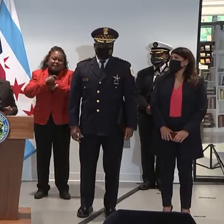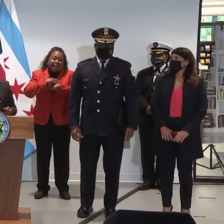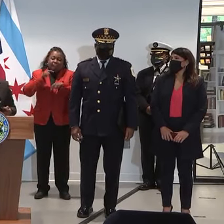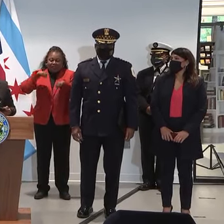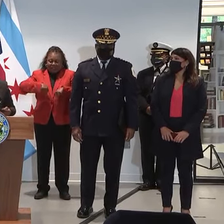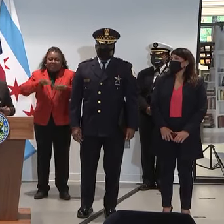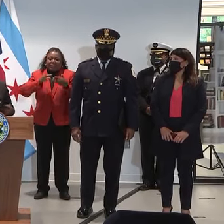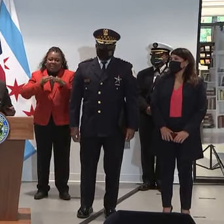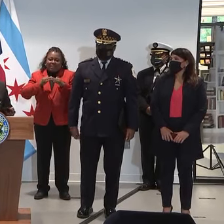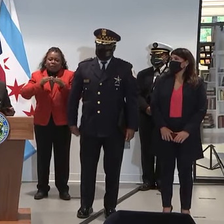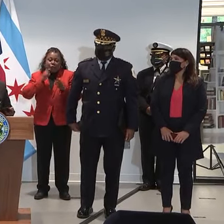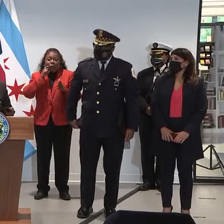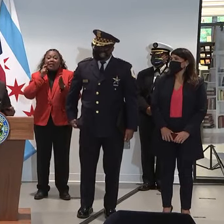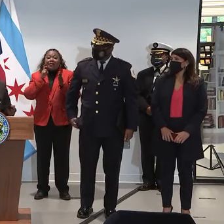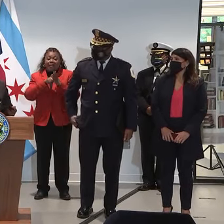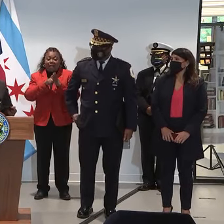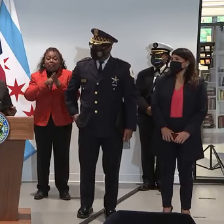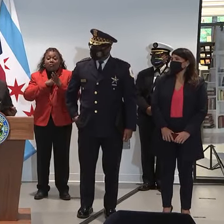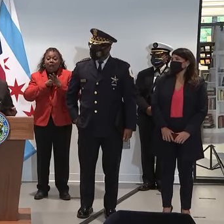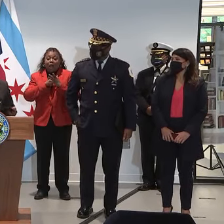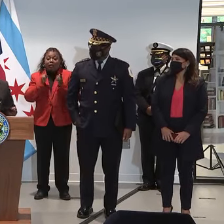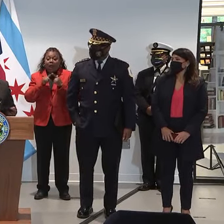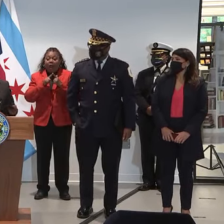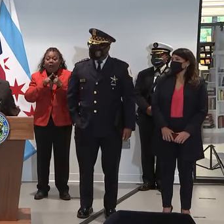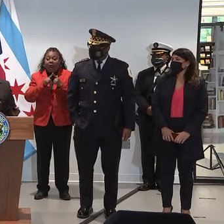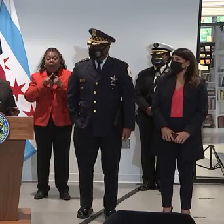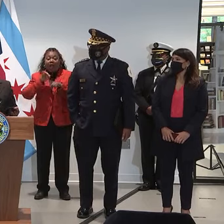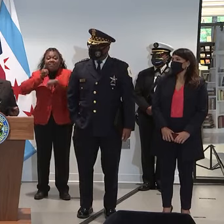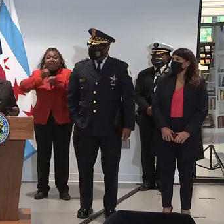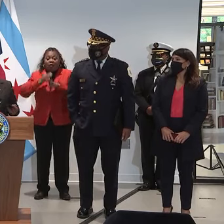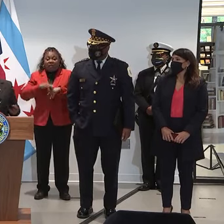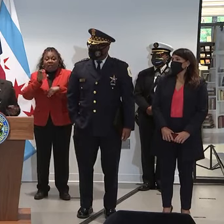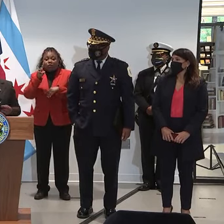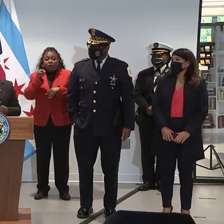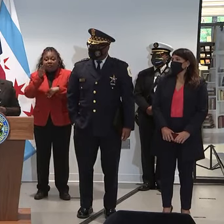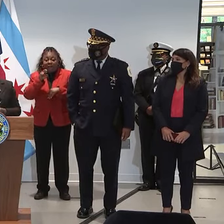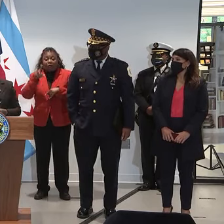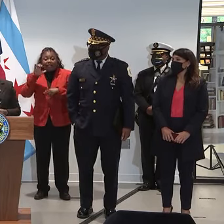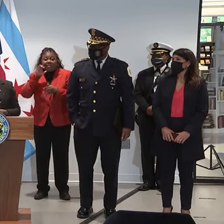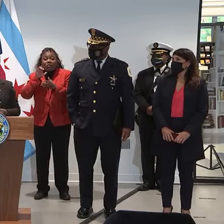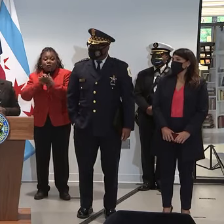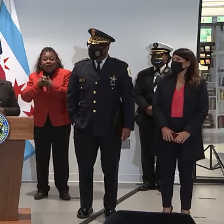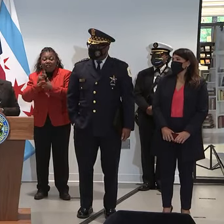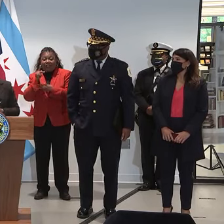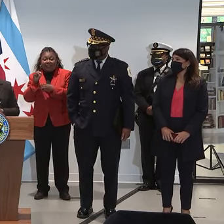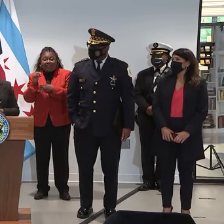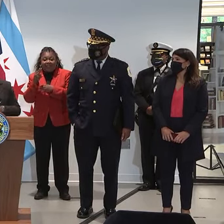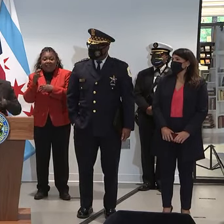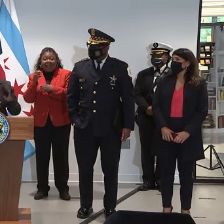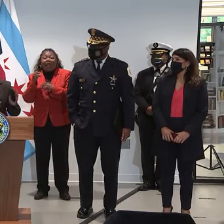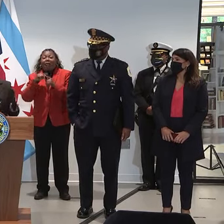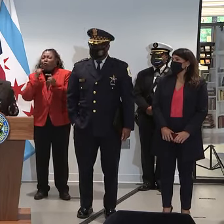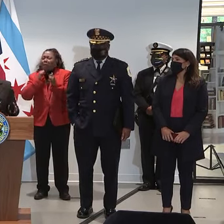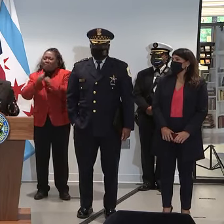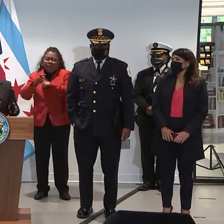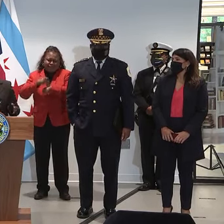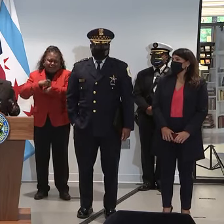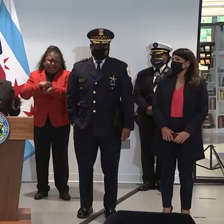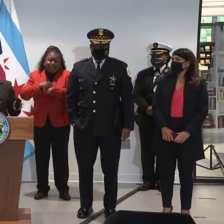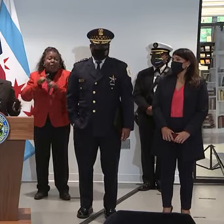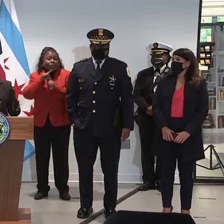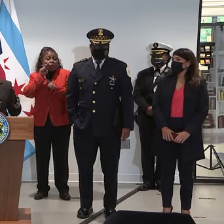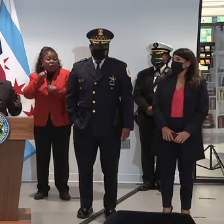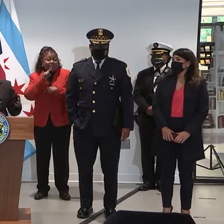for this city to acknowledge our founder, DeSable and his wife, Kitty Hawa. Right. Way past time. Right.